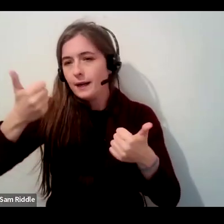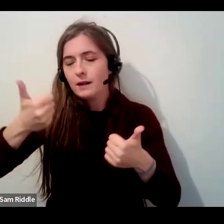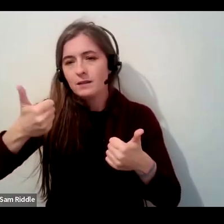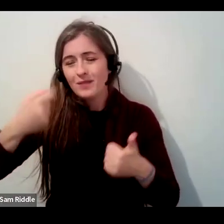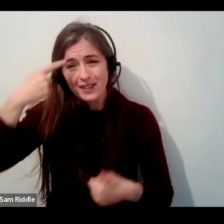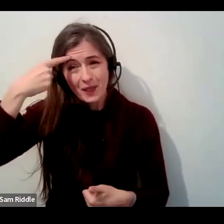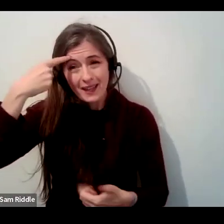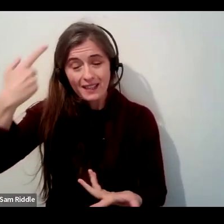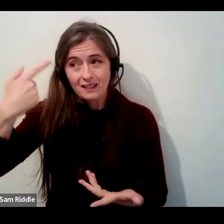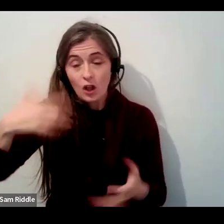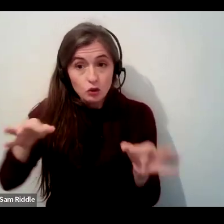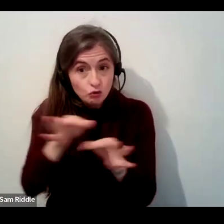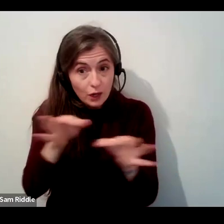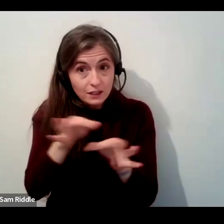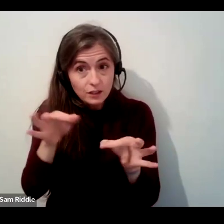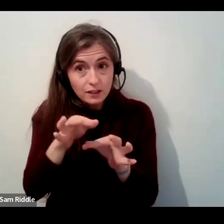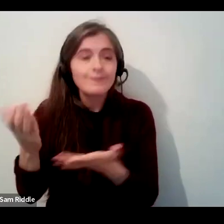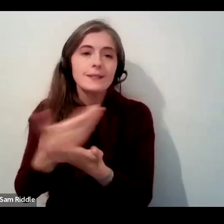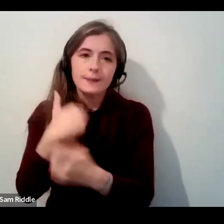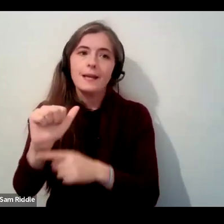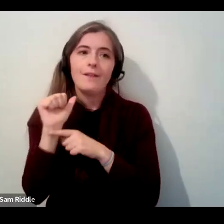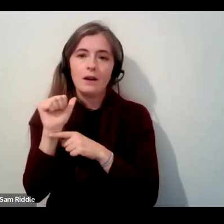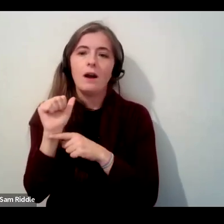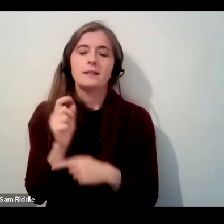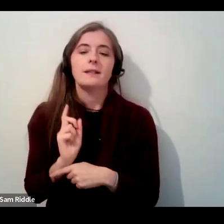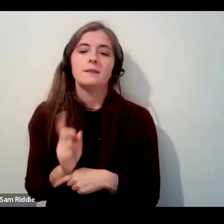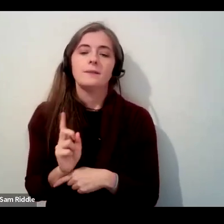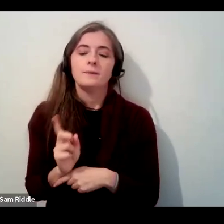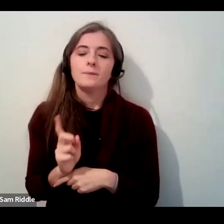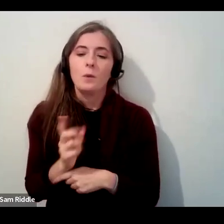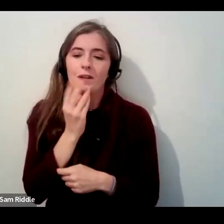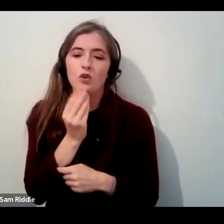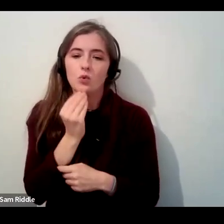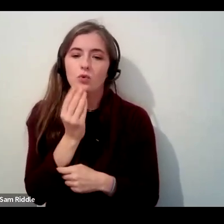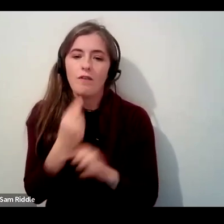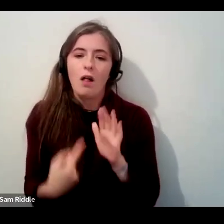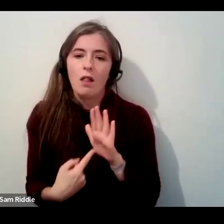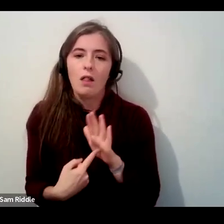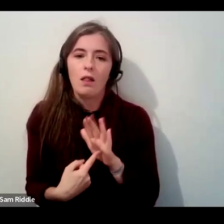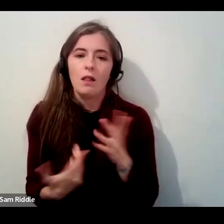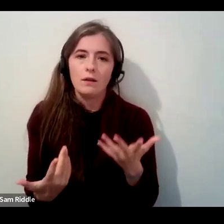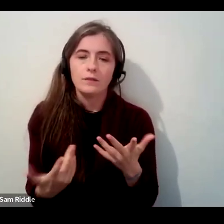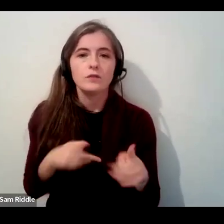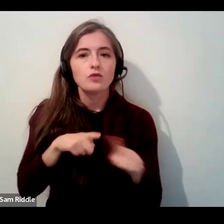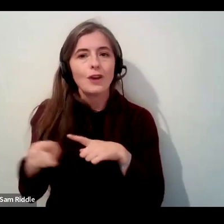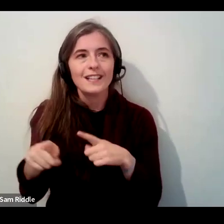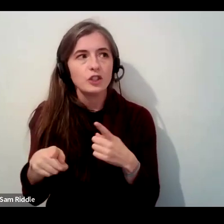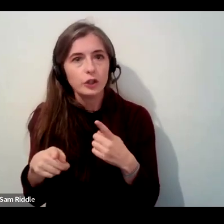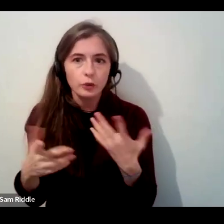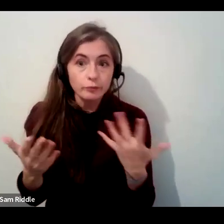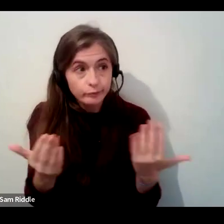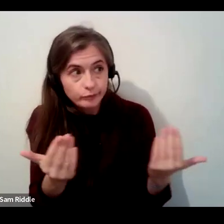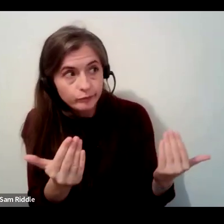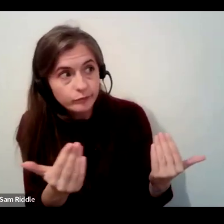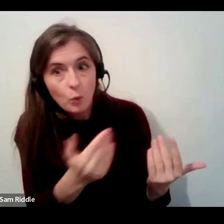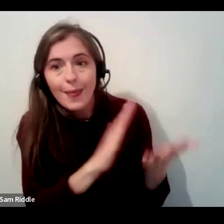in terms of the strategy, I think the safeguarding thing is going to be a useful keystone in terms of trying to win the argument with a layer